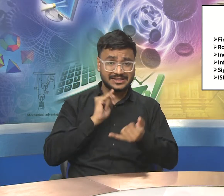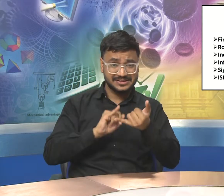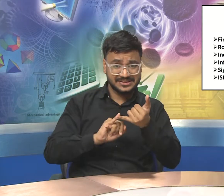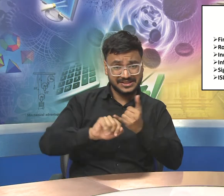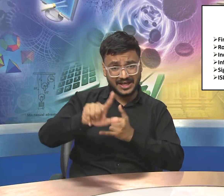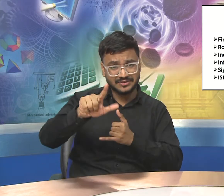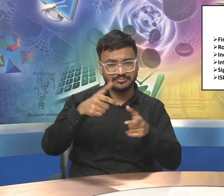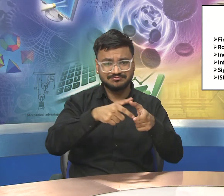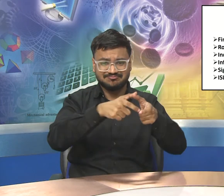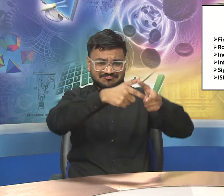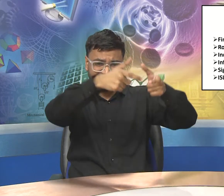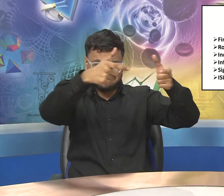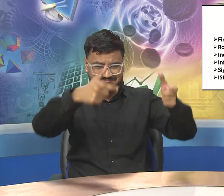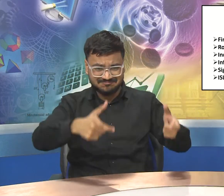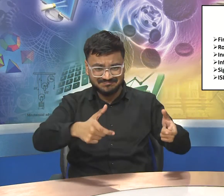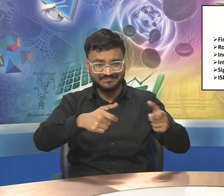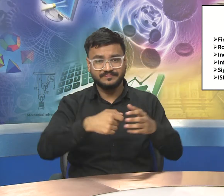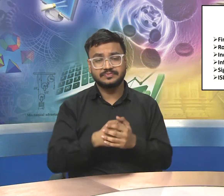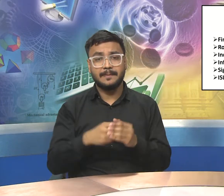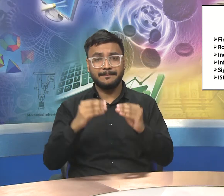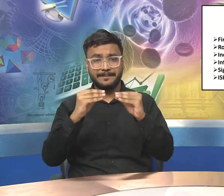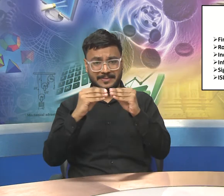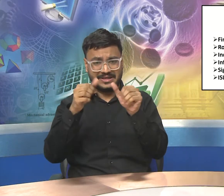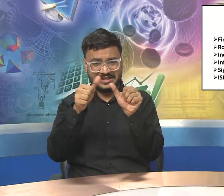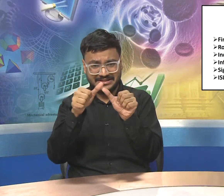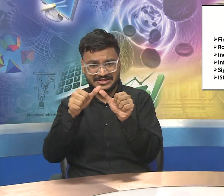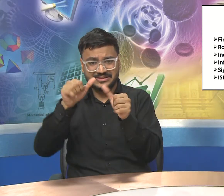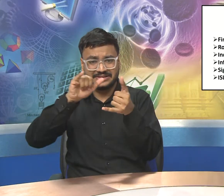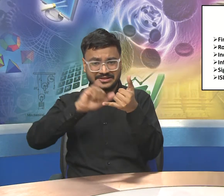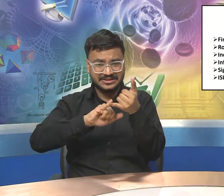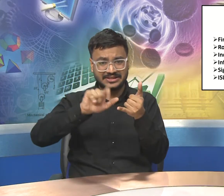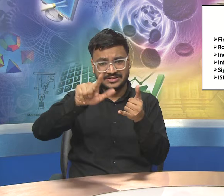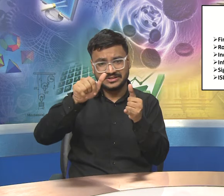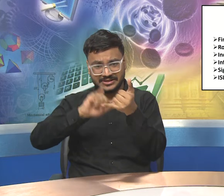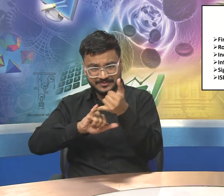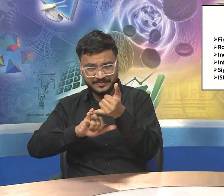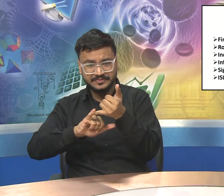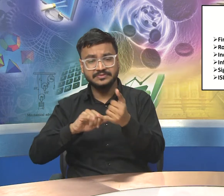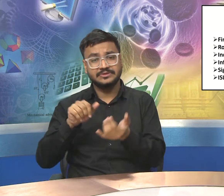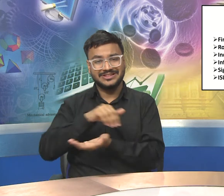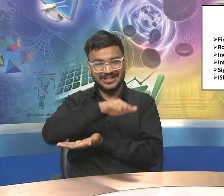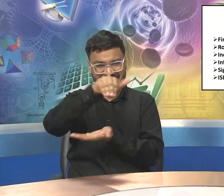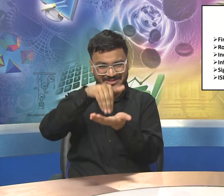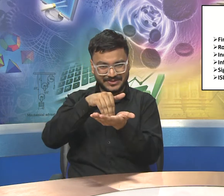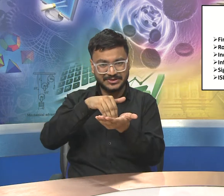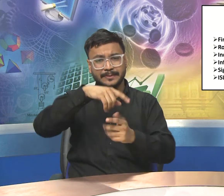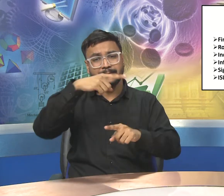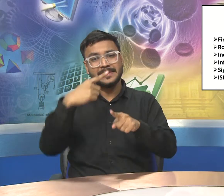sign language linguistics and research. And last, ISL cell,